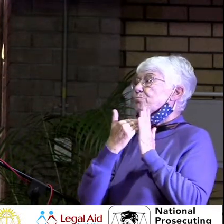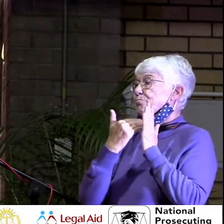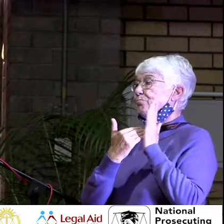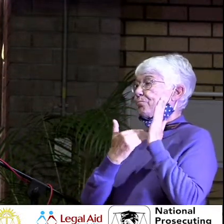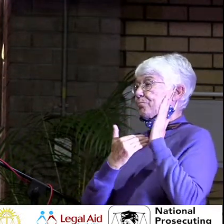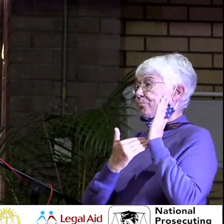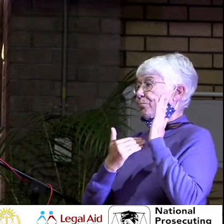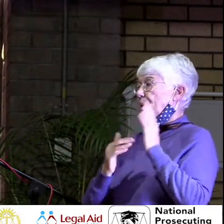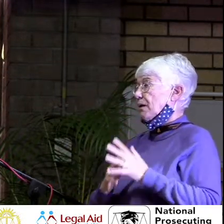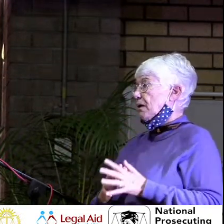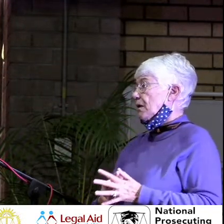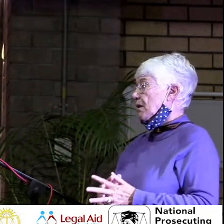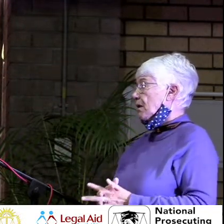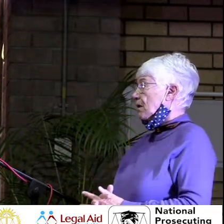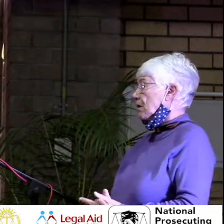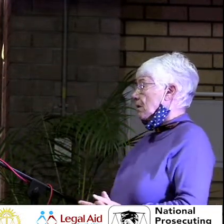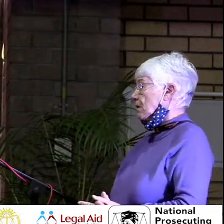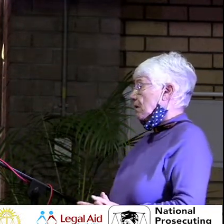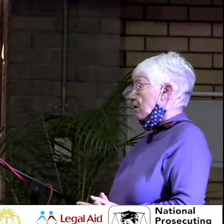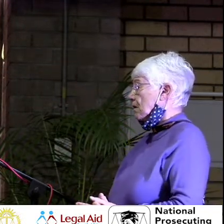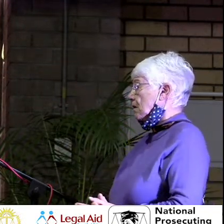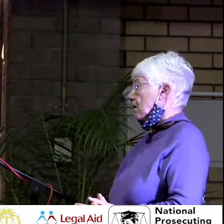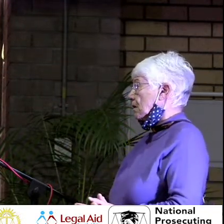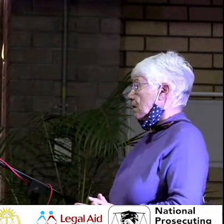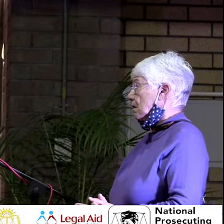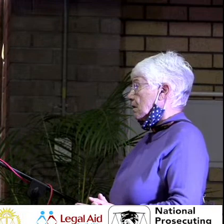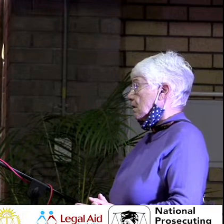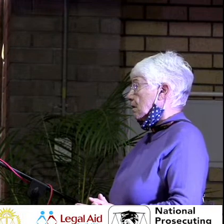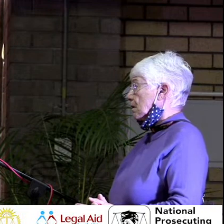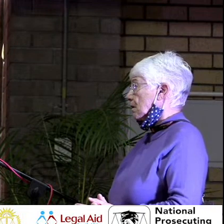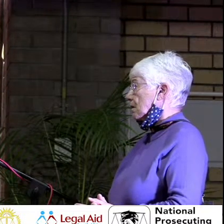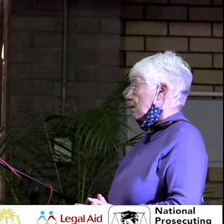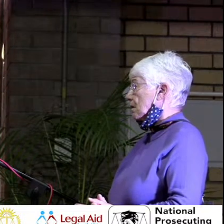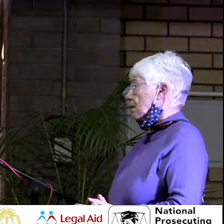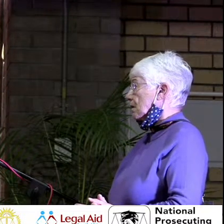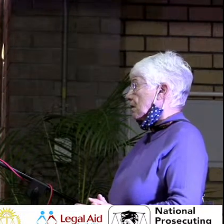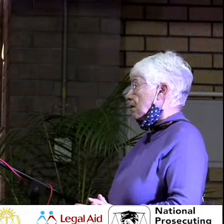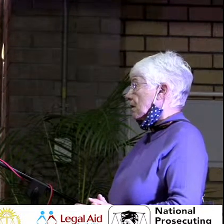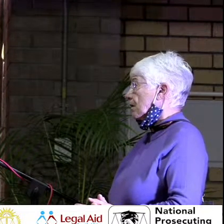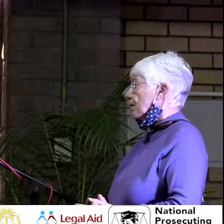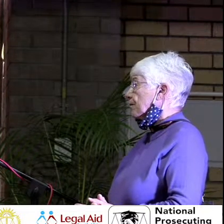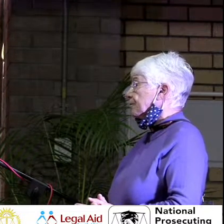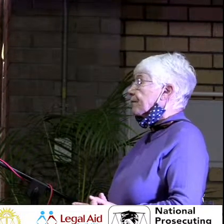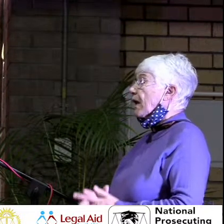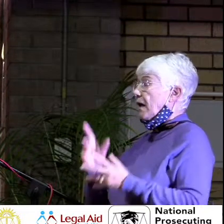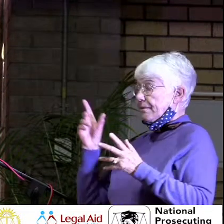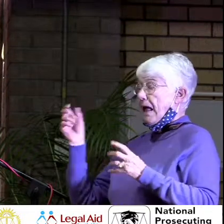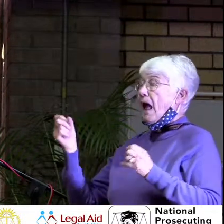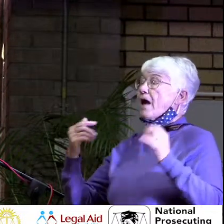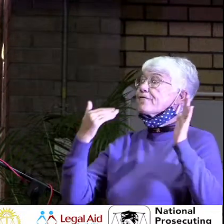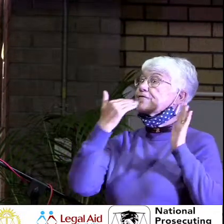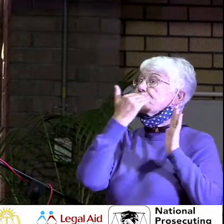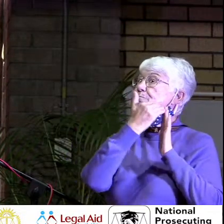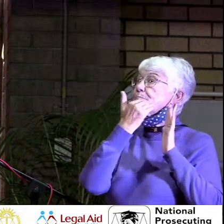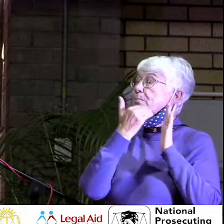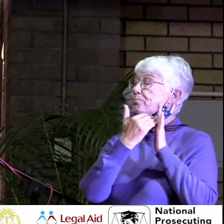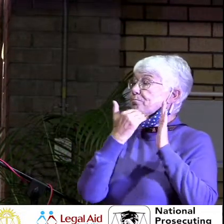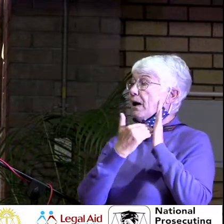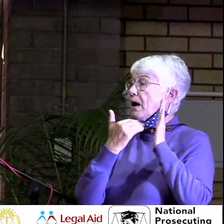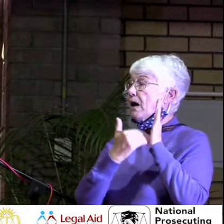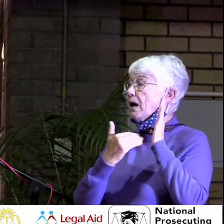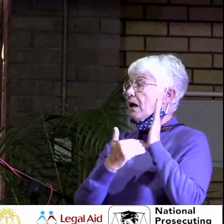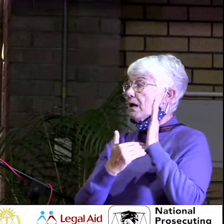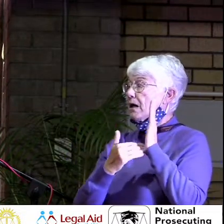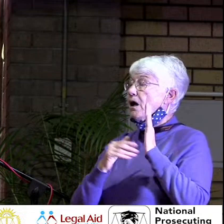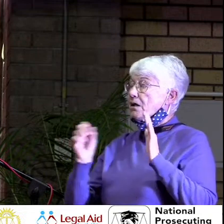important area that I want to emphasize, that there are programs within the Department of Correctional Services that are meant to assist